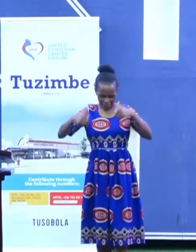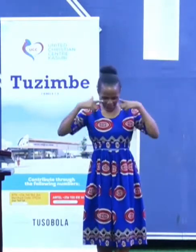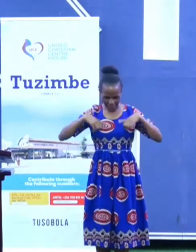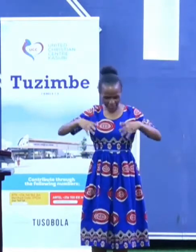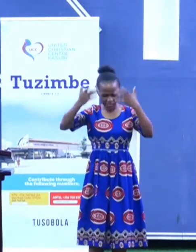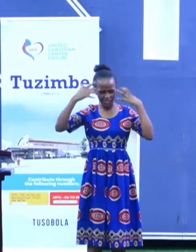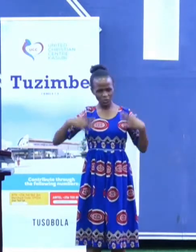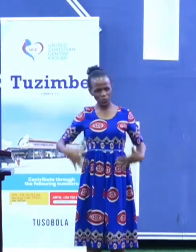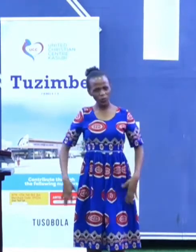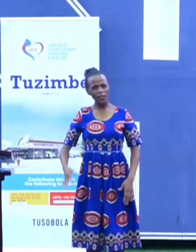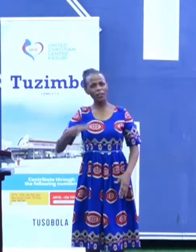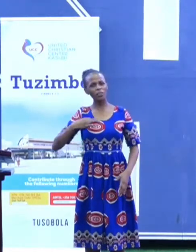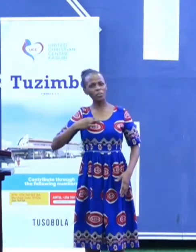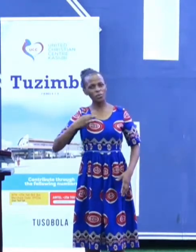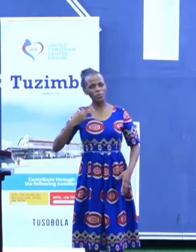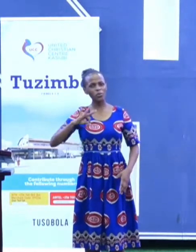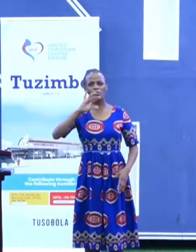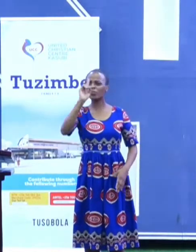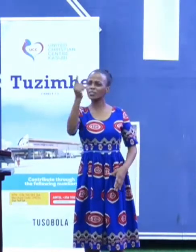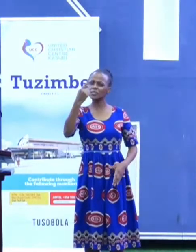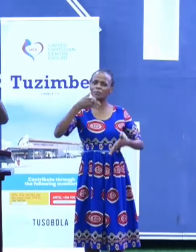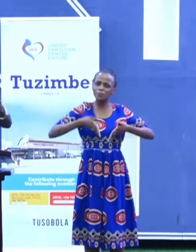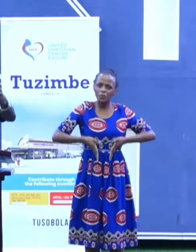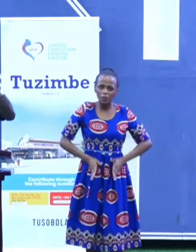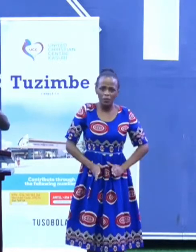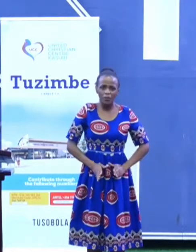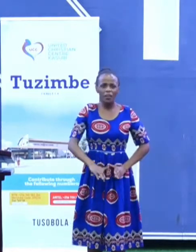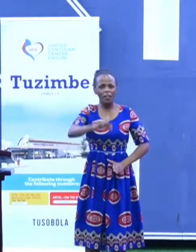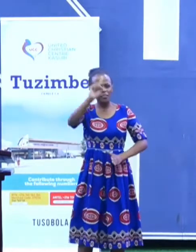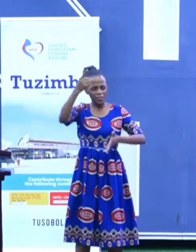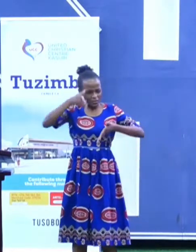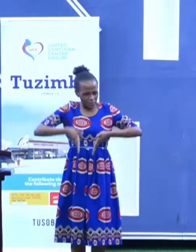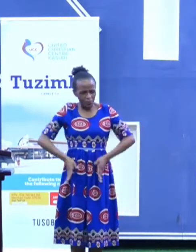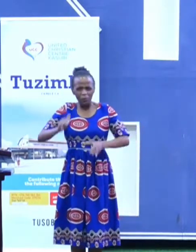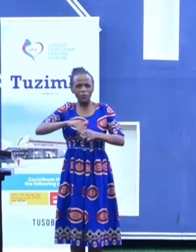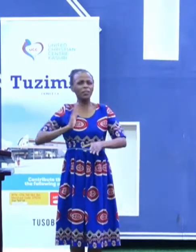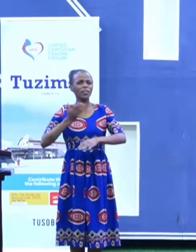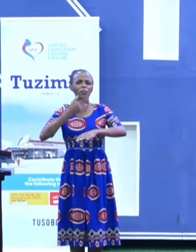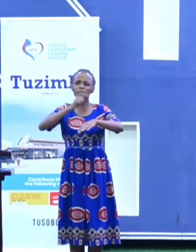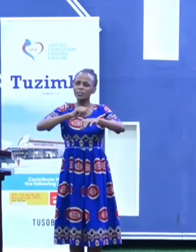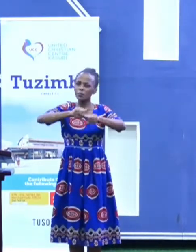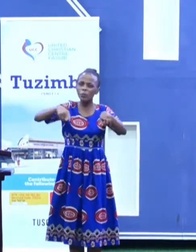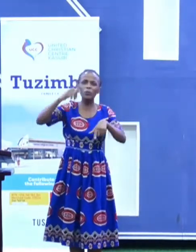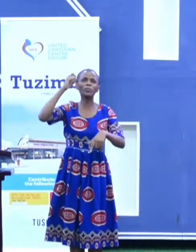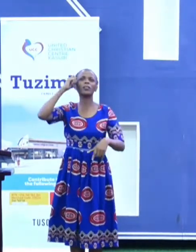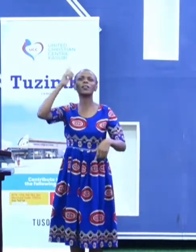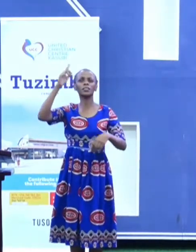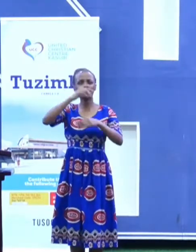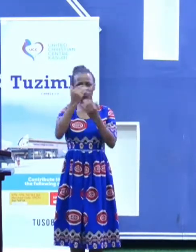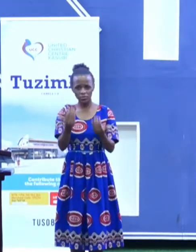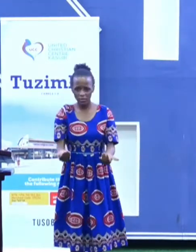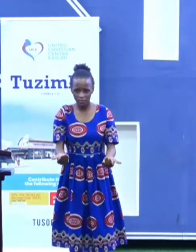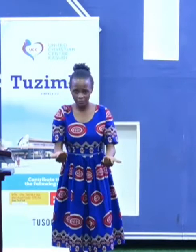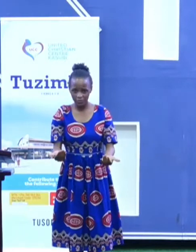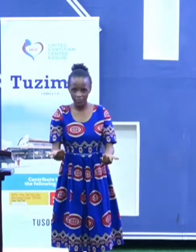Let us dress up with the garment of the firstborn. We have understood who the firstborn in our